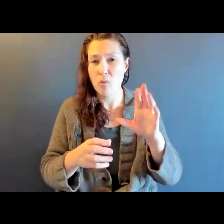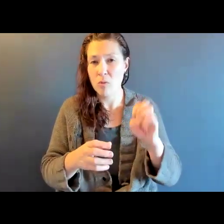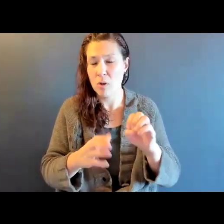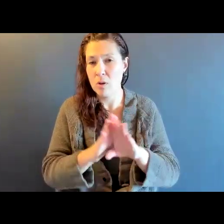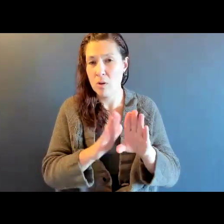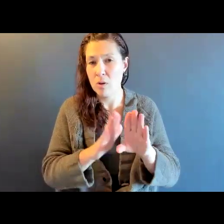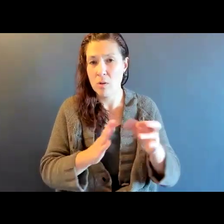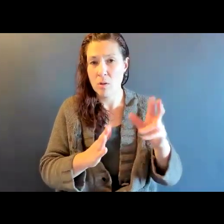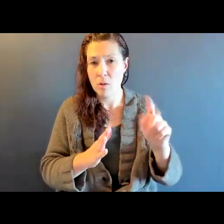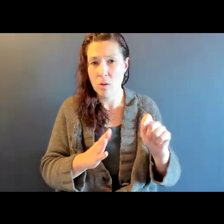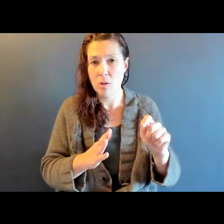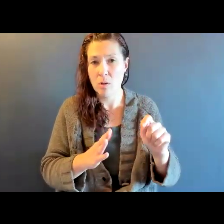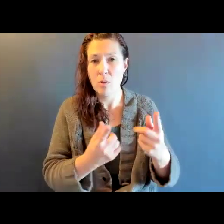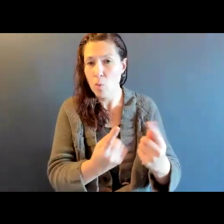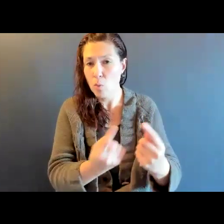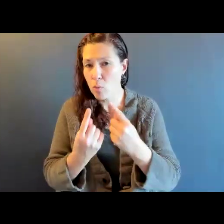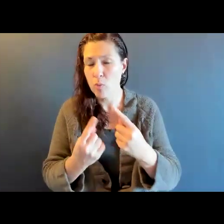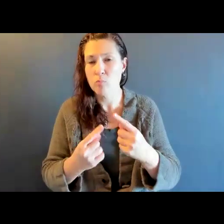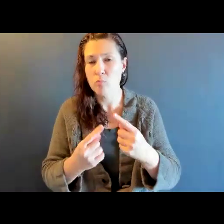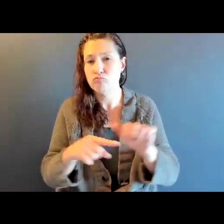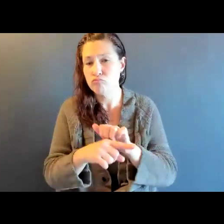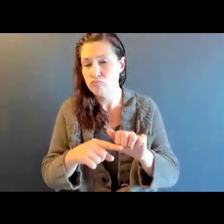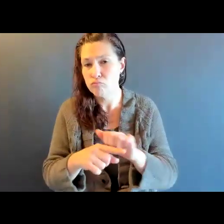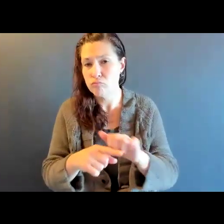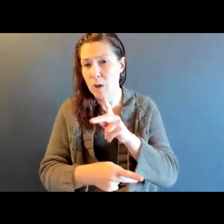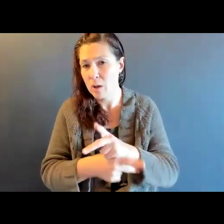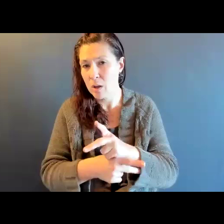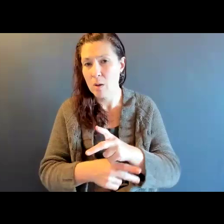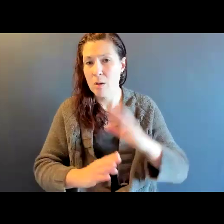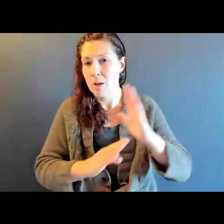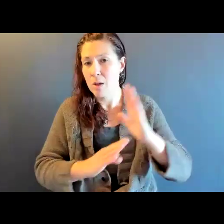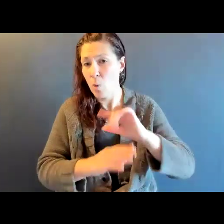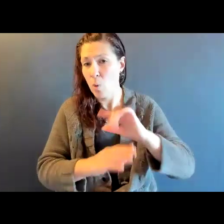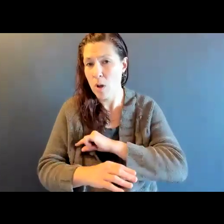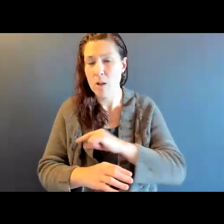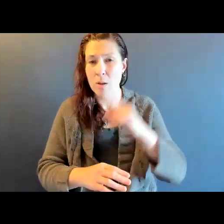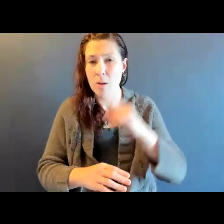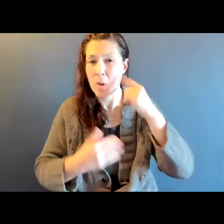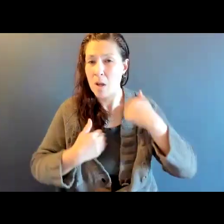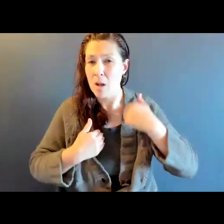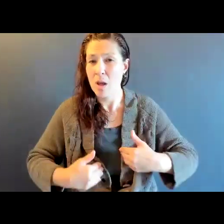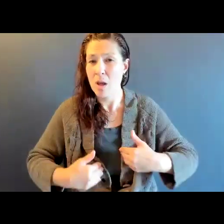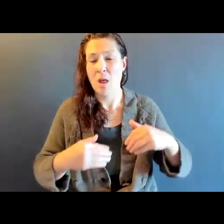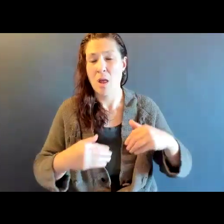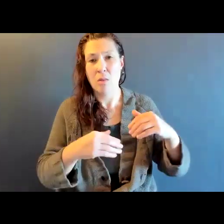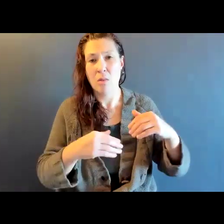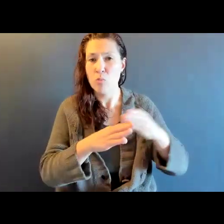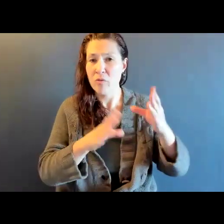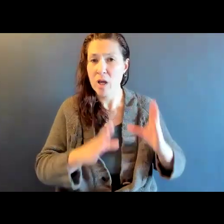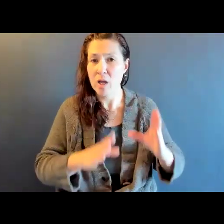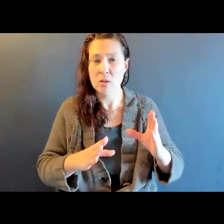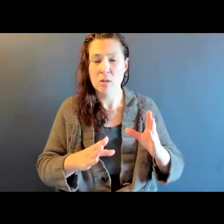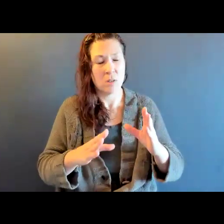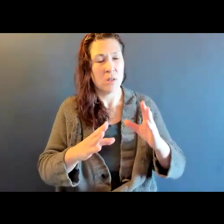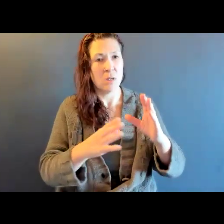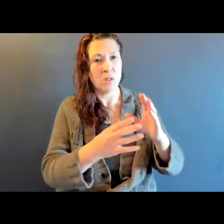recruit, train, and retain high-quality BPS school-based mental health practitioners that reflect the racial,